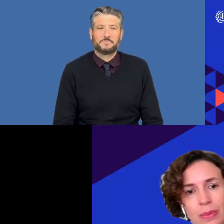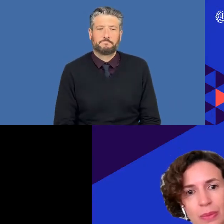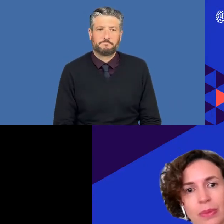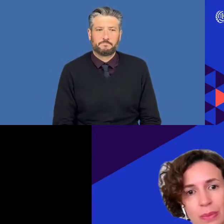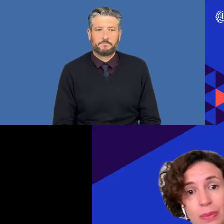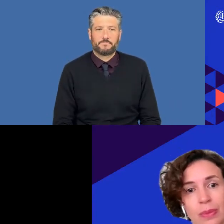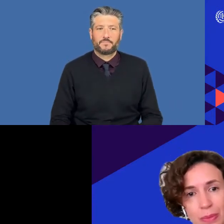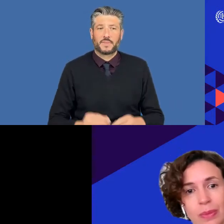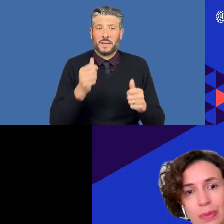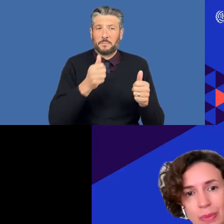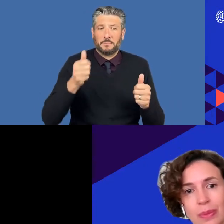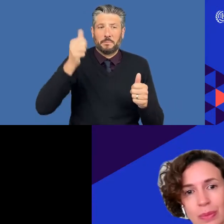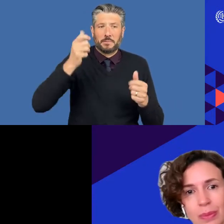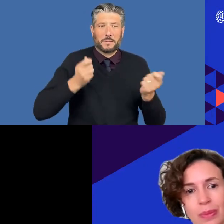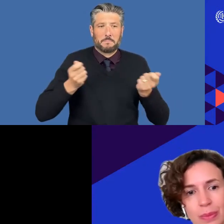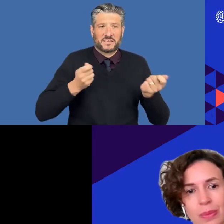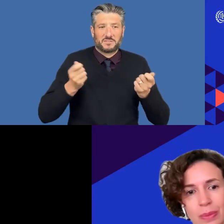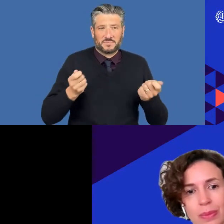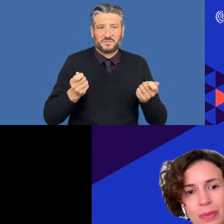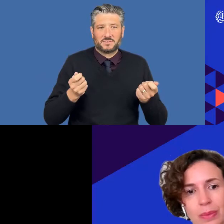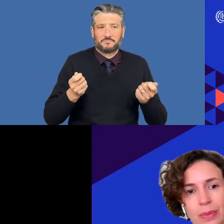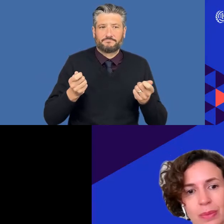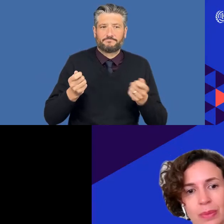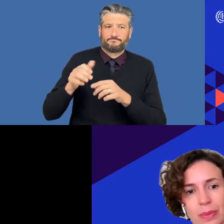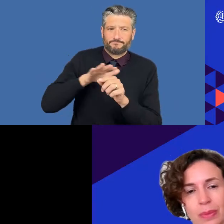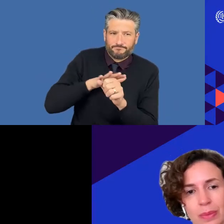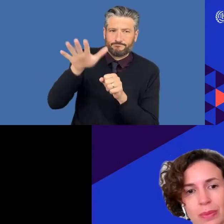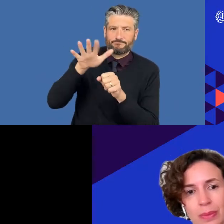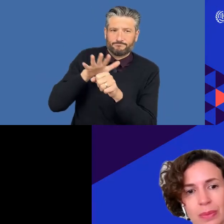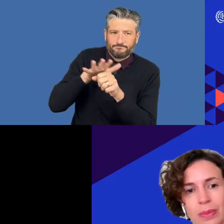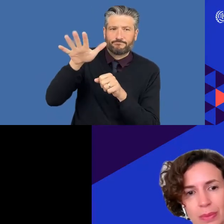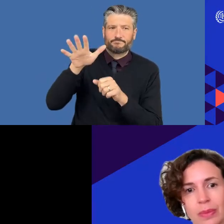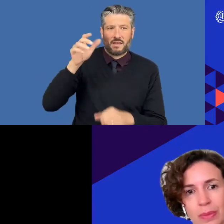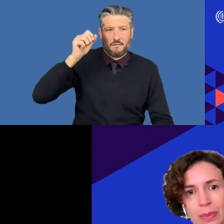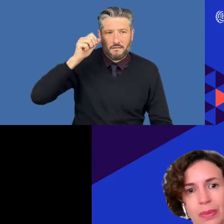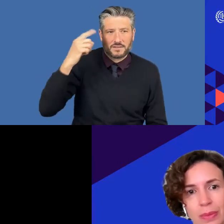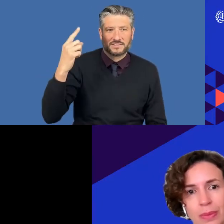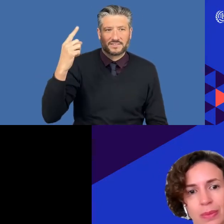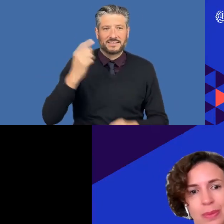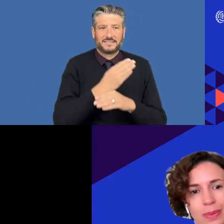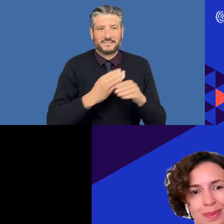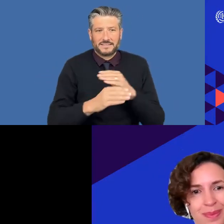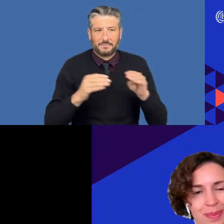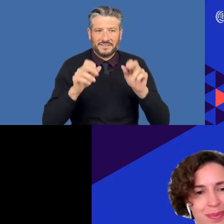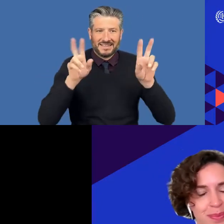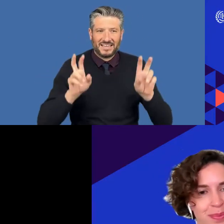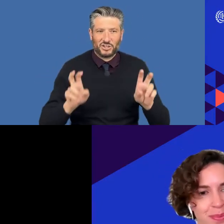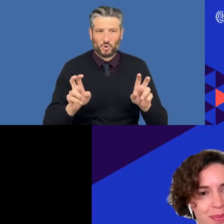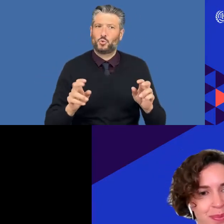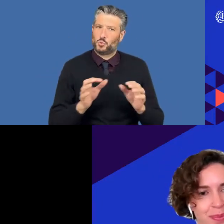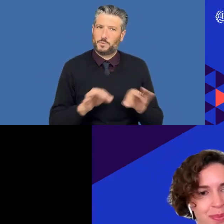that it's a worthwhile, not only worthwhile investment, also an ethical issue to do. So thank you, Karine.